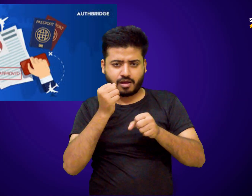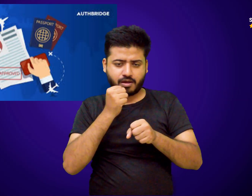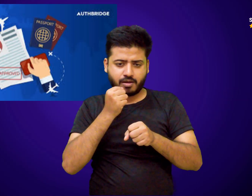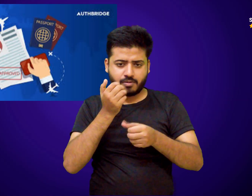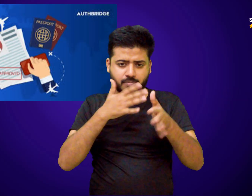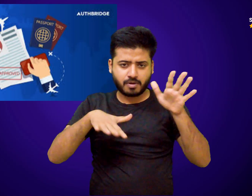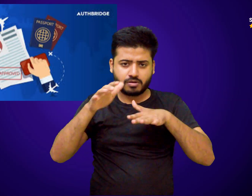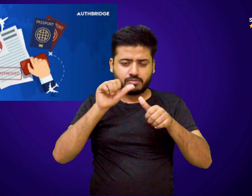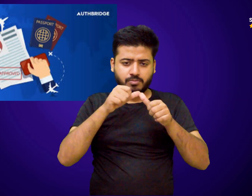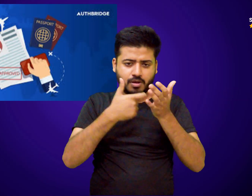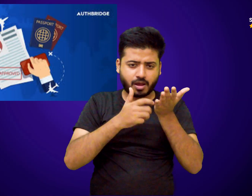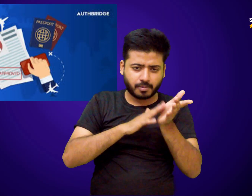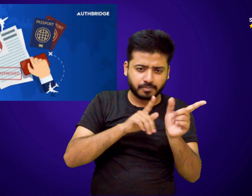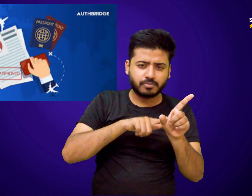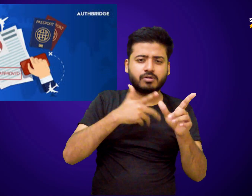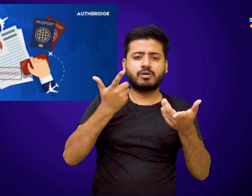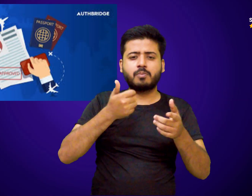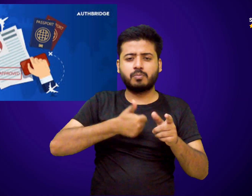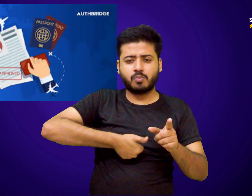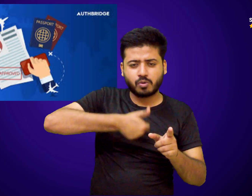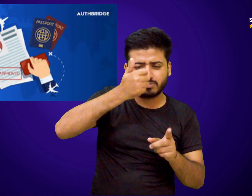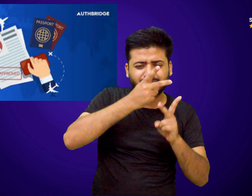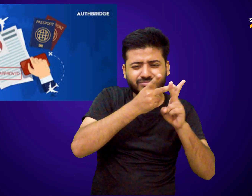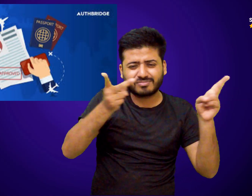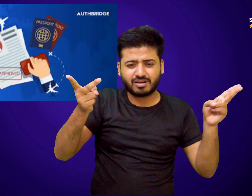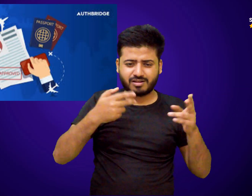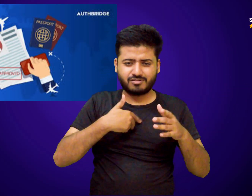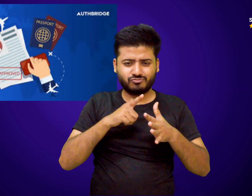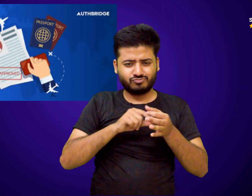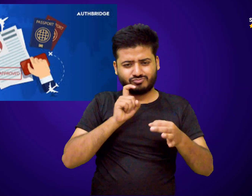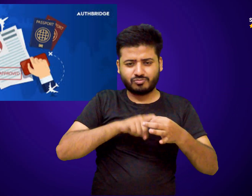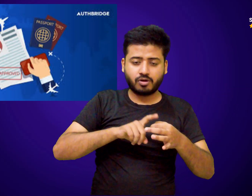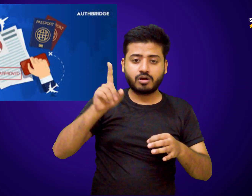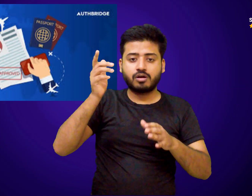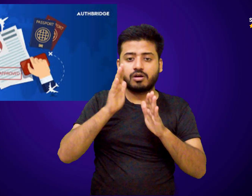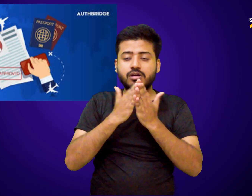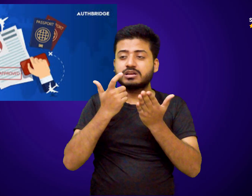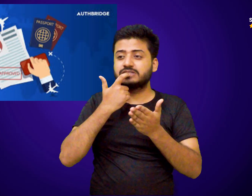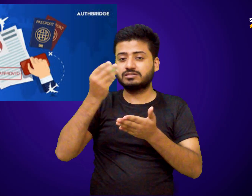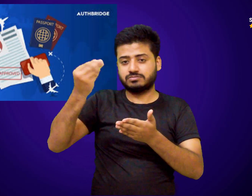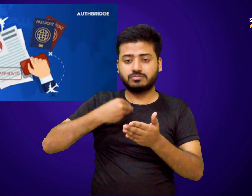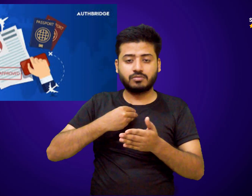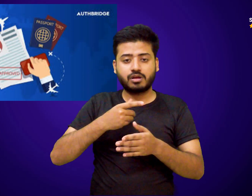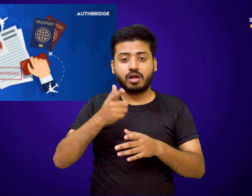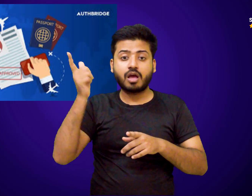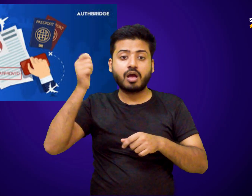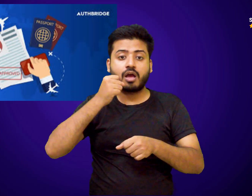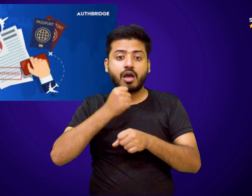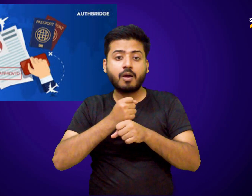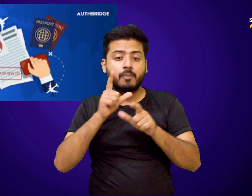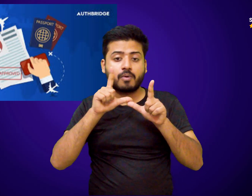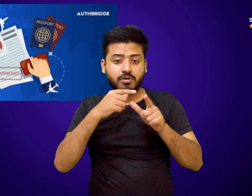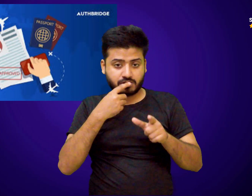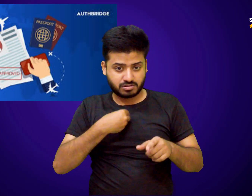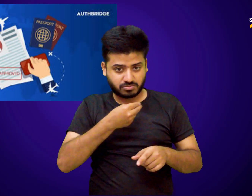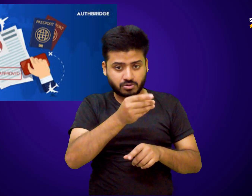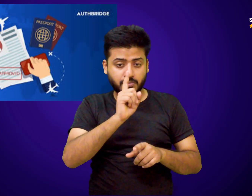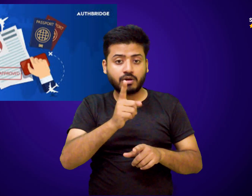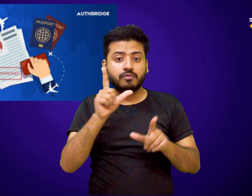The passport is typically valid for 10 years for adults and 5 years for minors. Variants. For ordinary passport